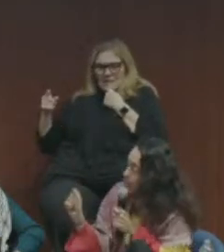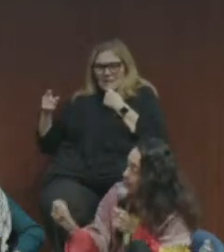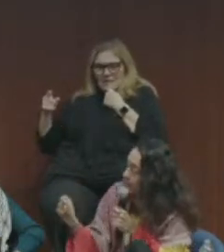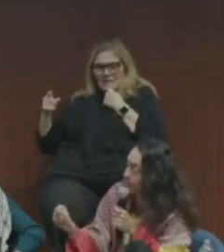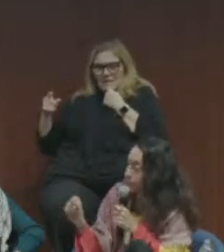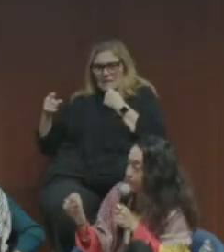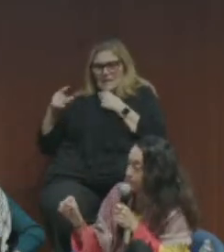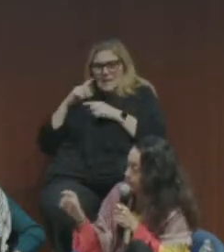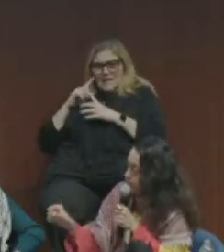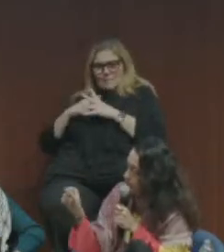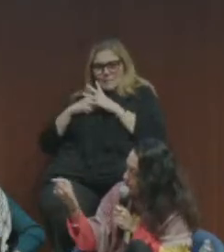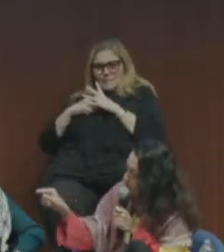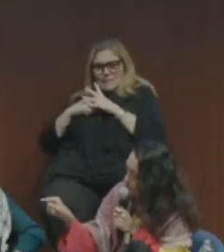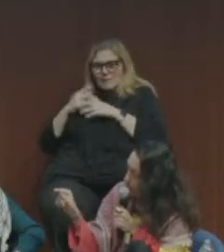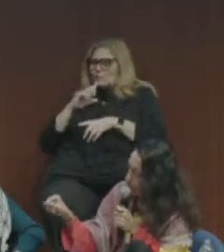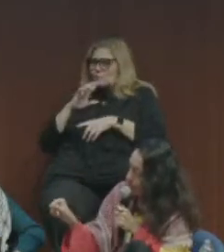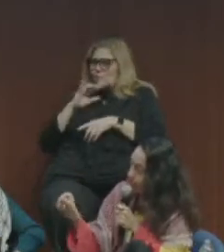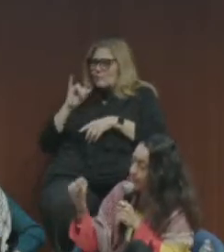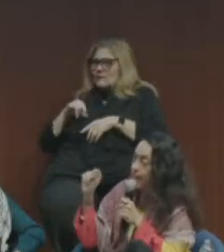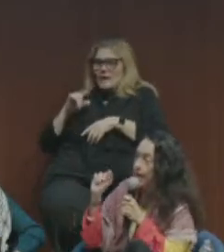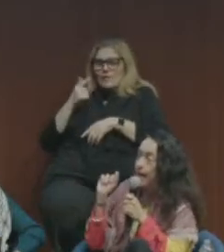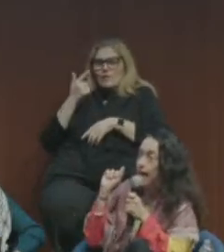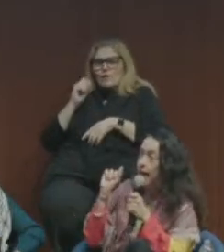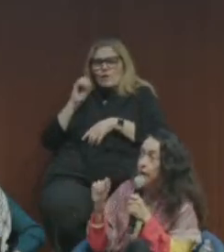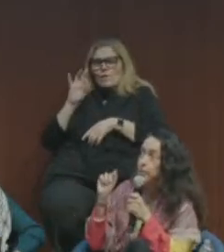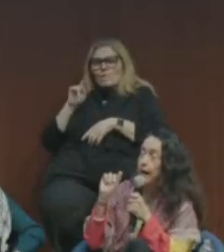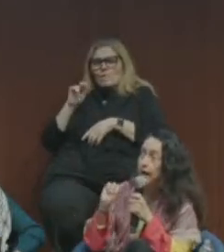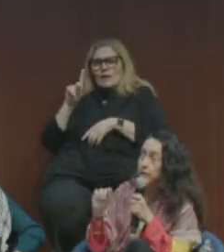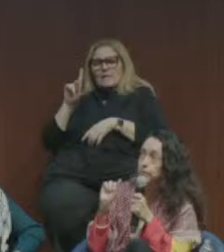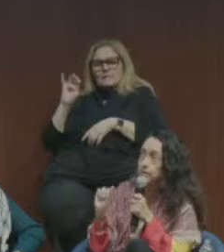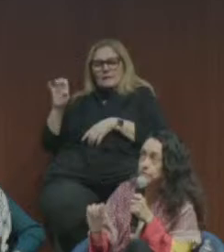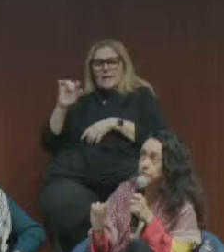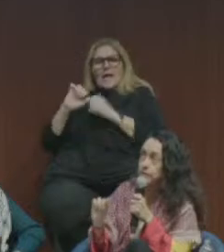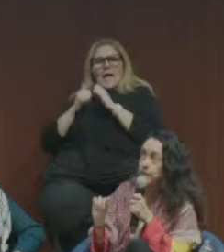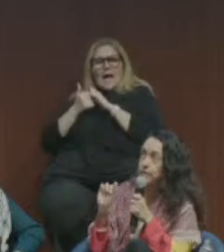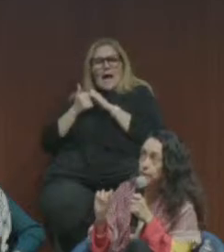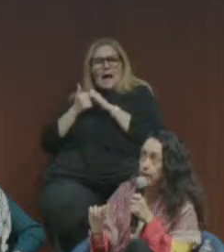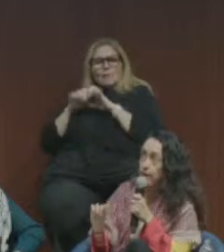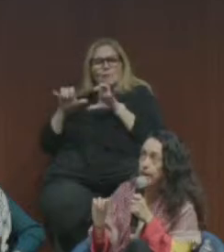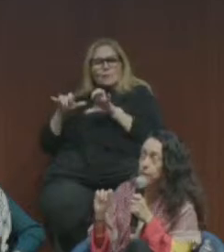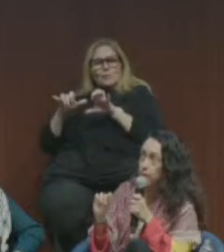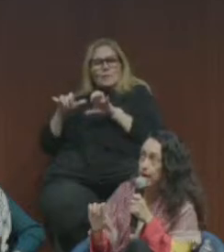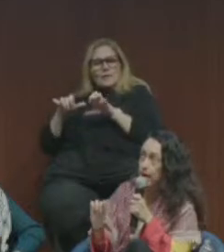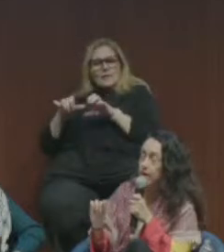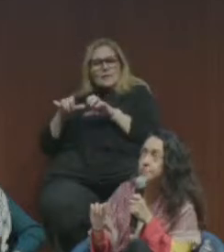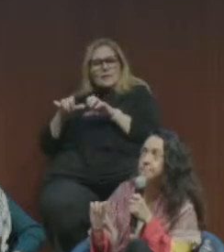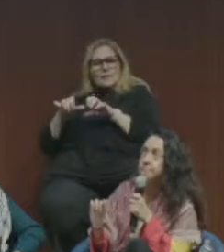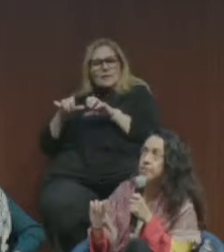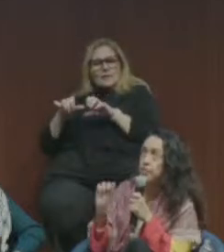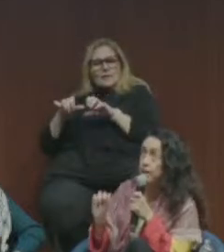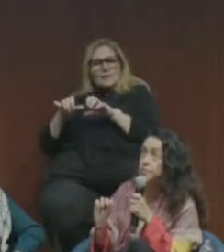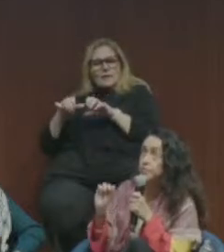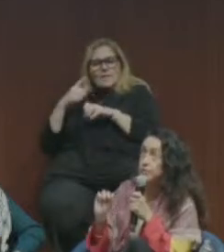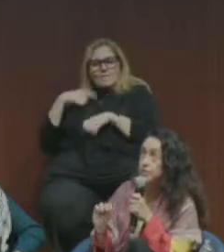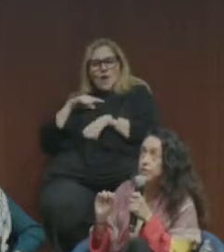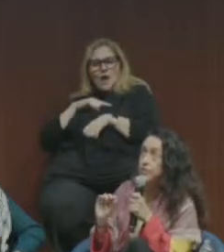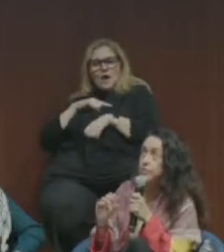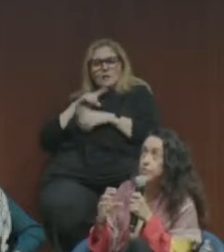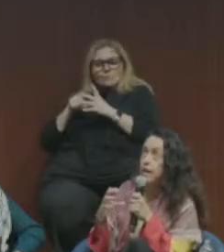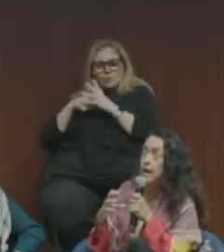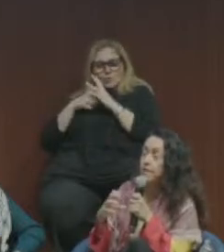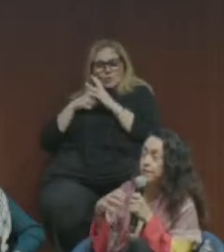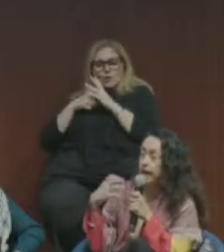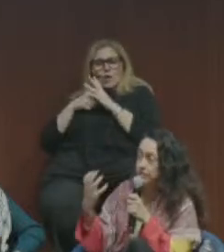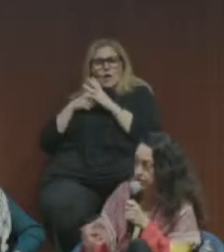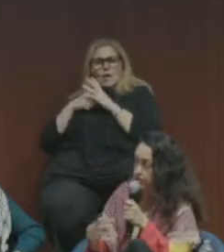Ashley in the beginning really spoke to me about the GoFundMe. How do we do it in a way where, for us, we started